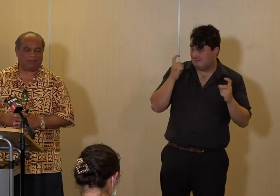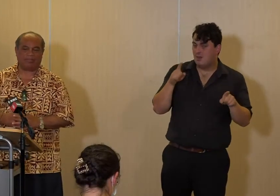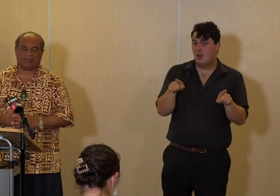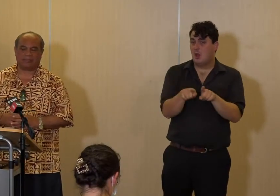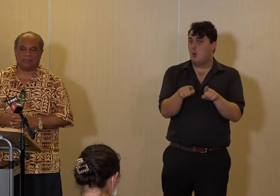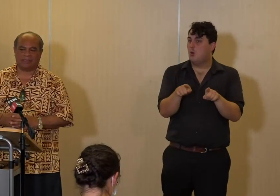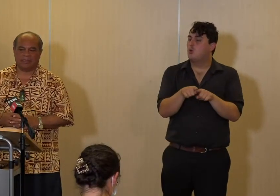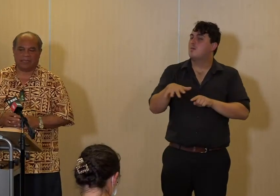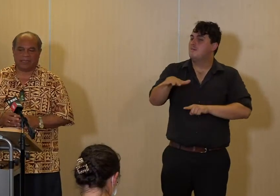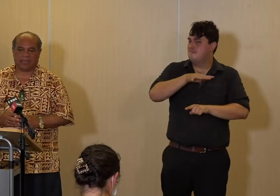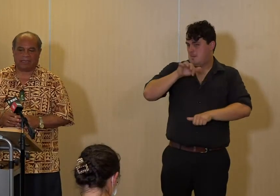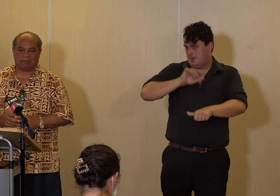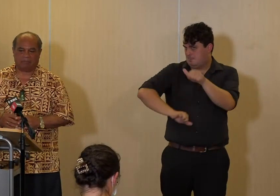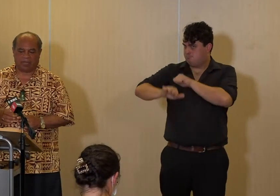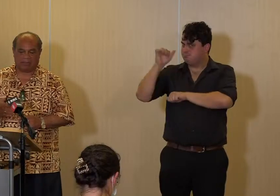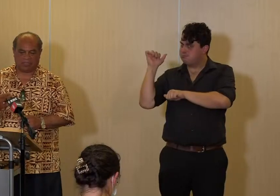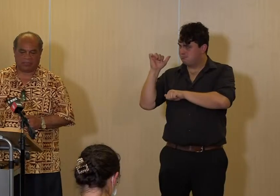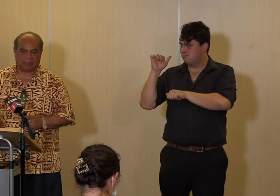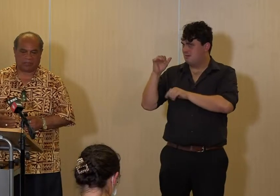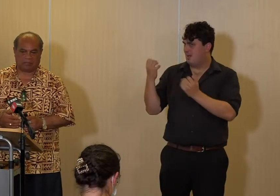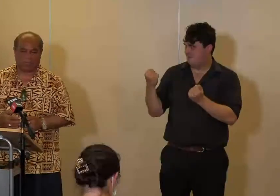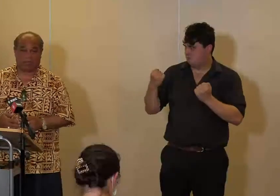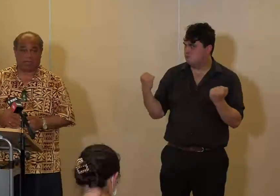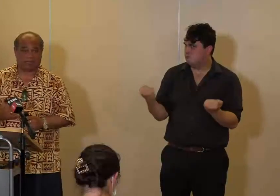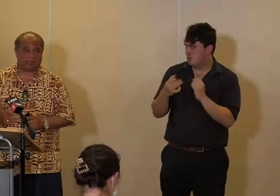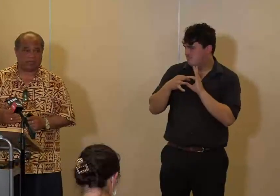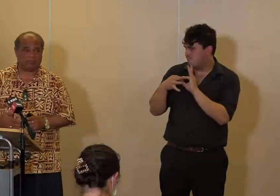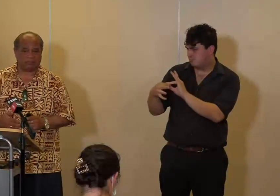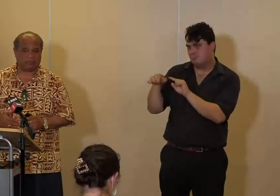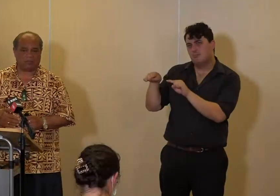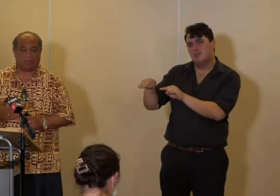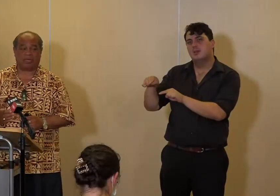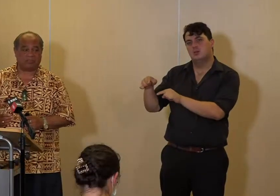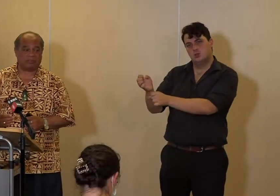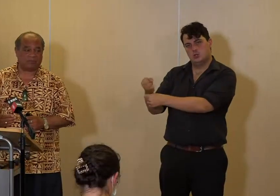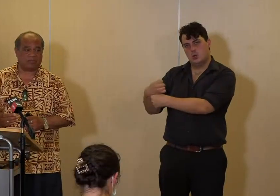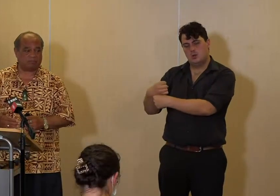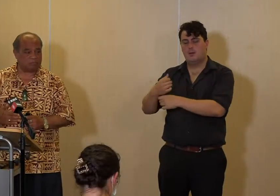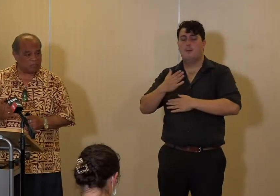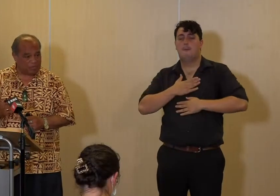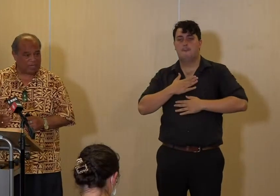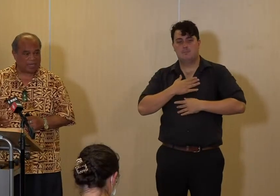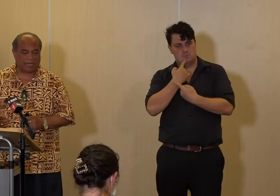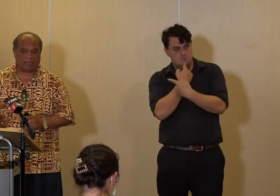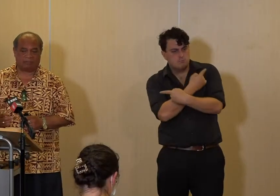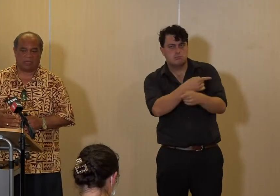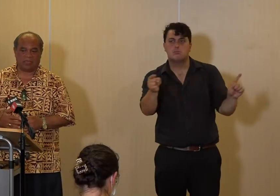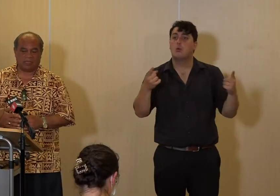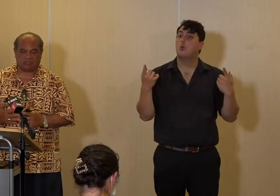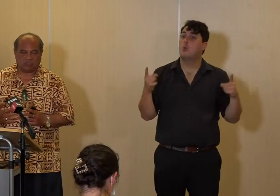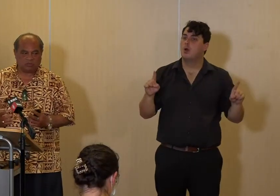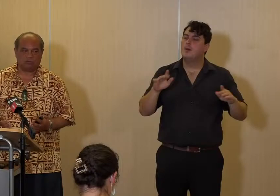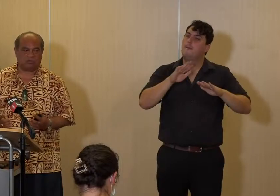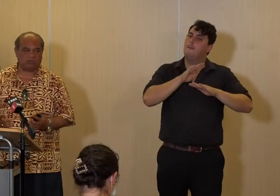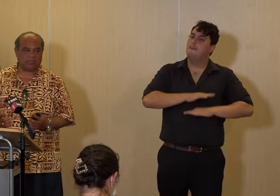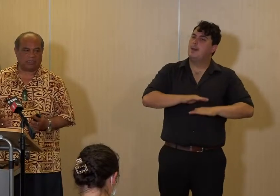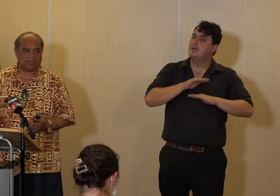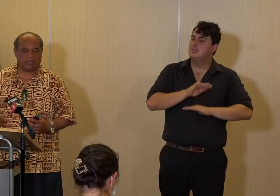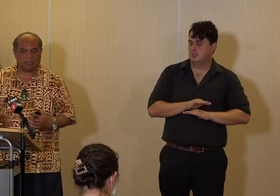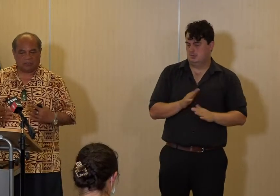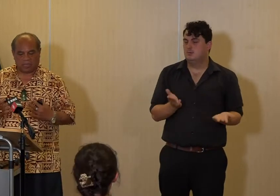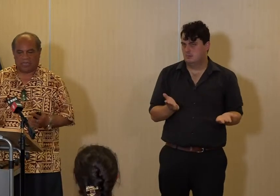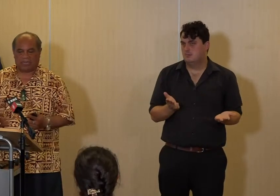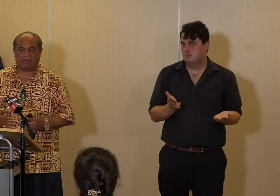links and families. And my message has been last night just to be patient and remain calm. It's just too